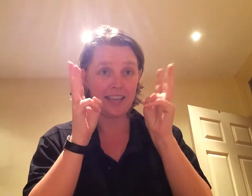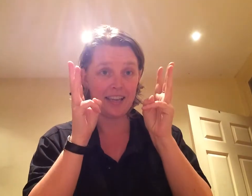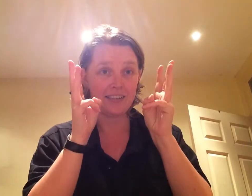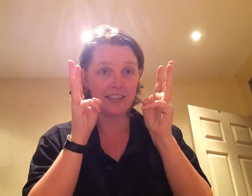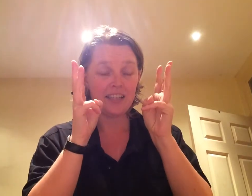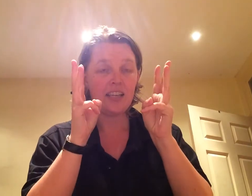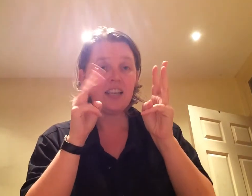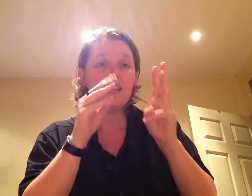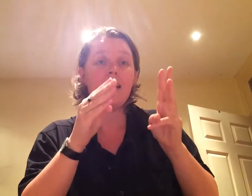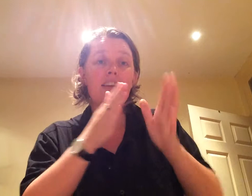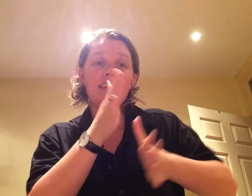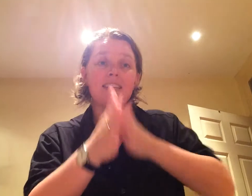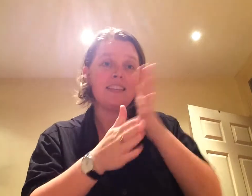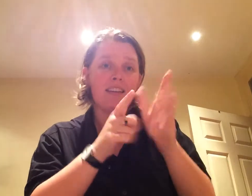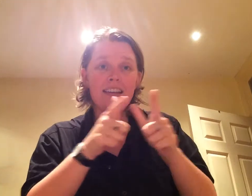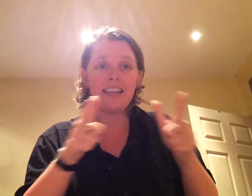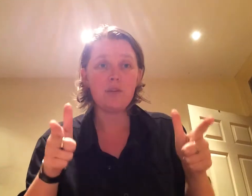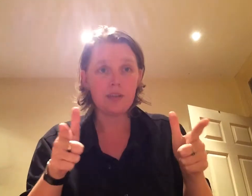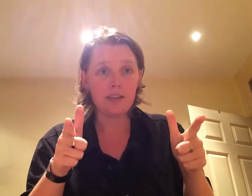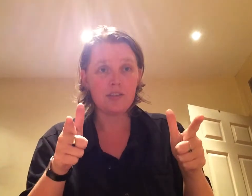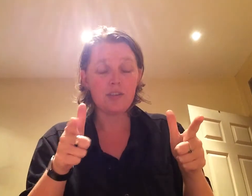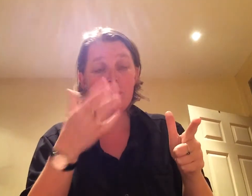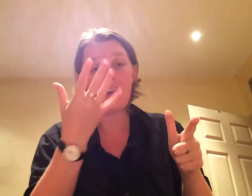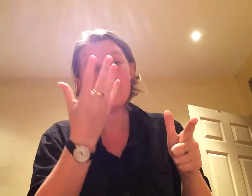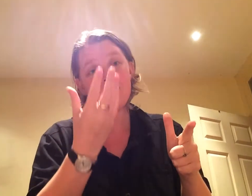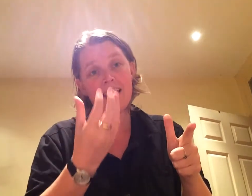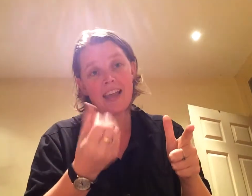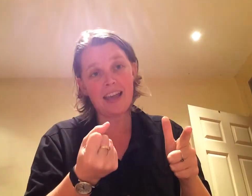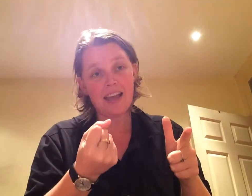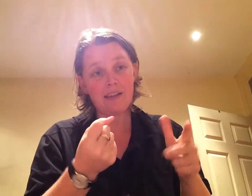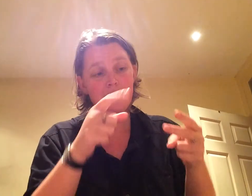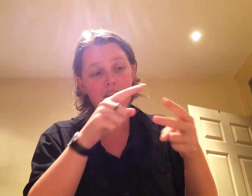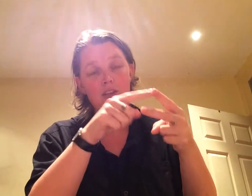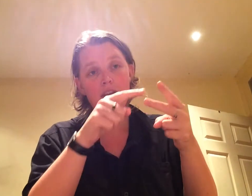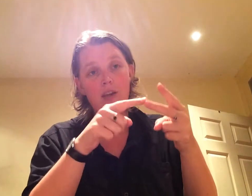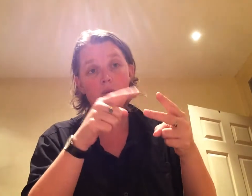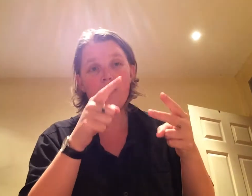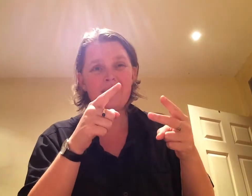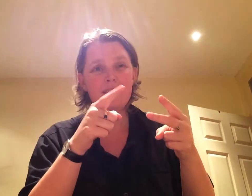that. Now, in sign language, you actually have,